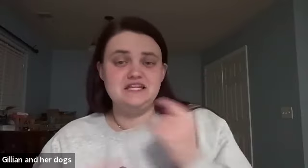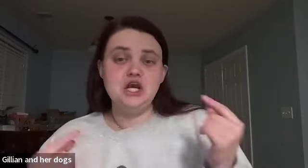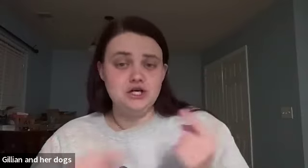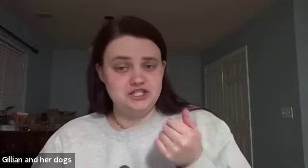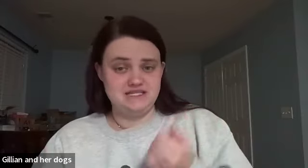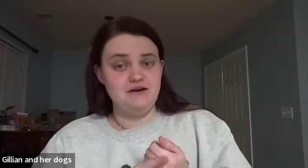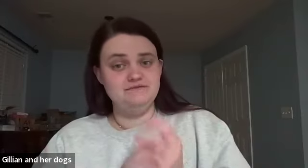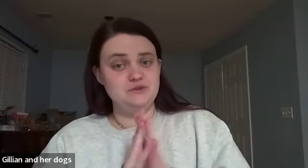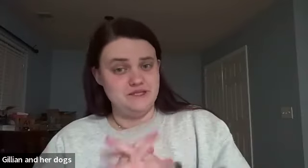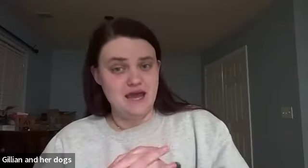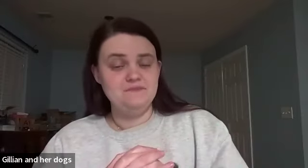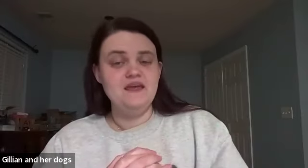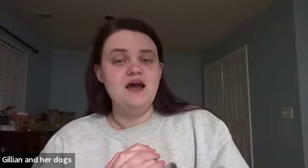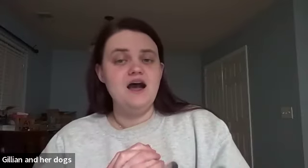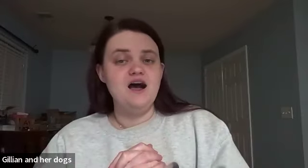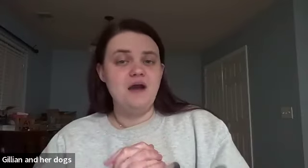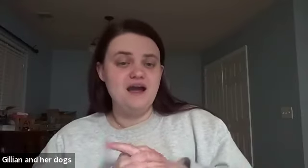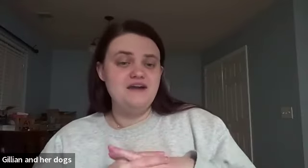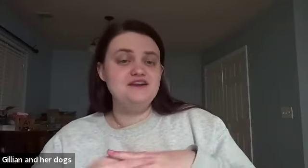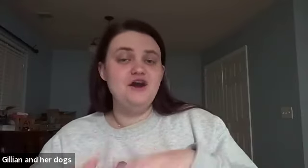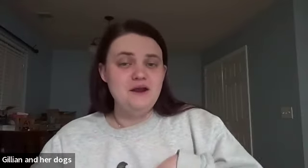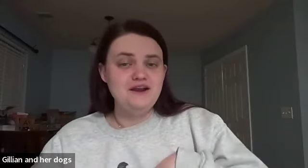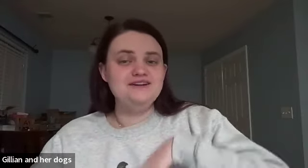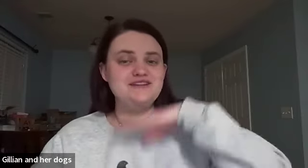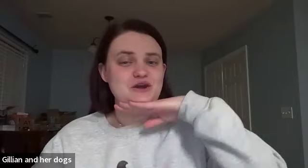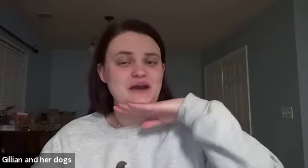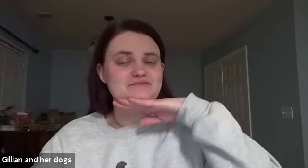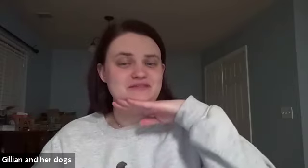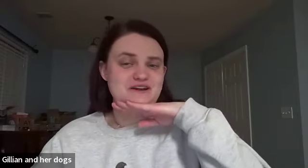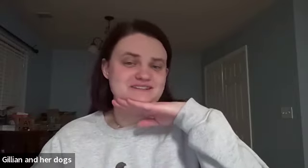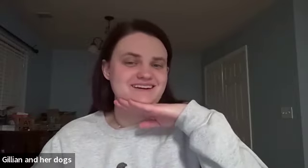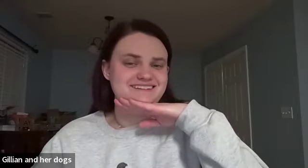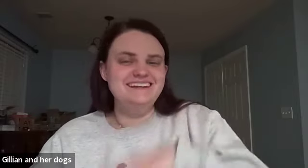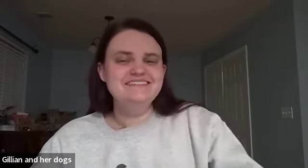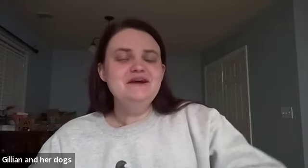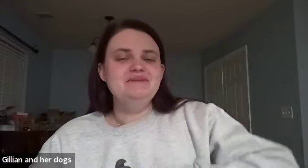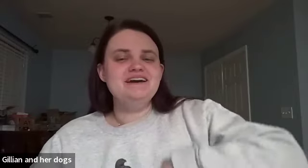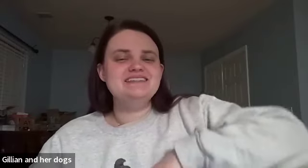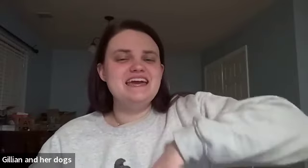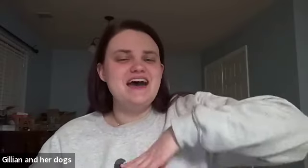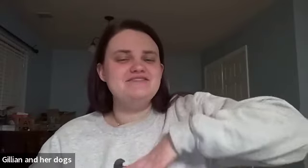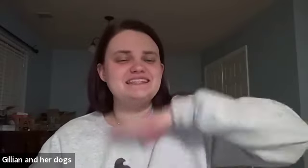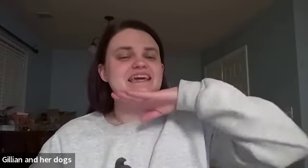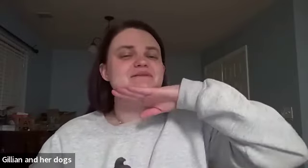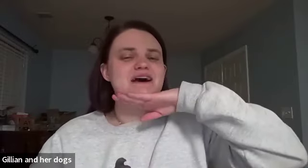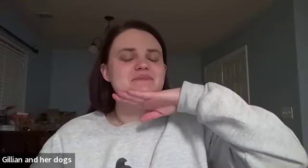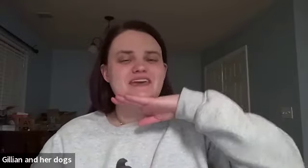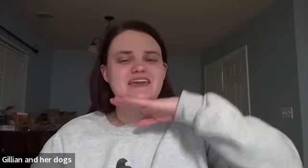accidentally hurt yourself doing that. I've had coworkers who have bit their tongue because they have slammed up and they